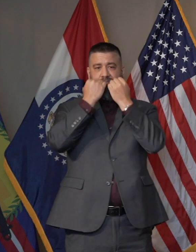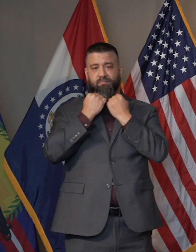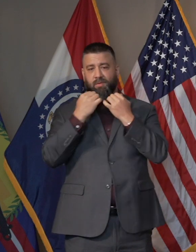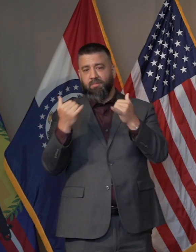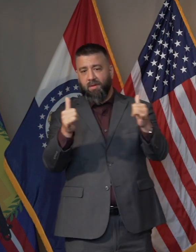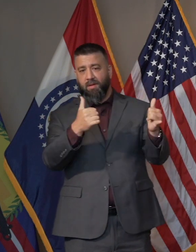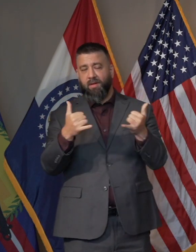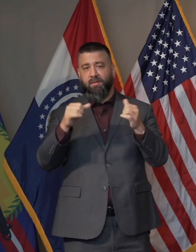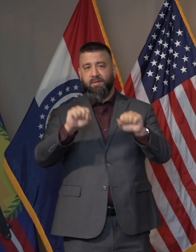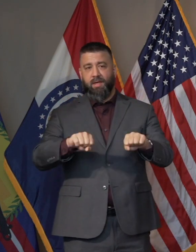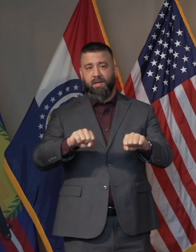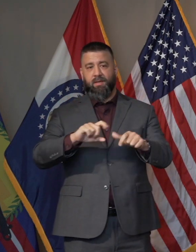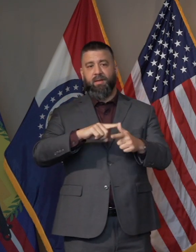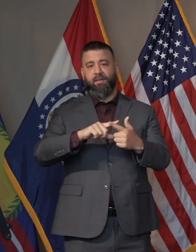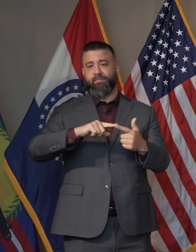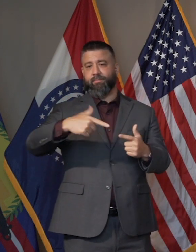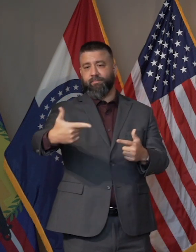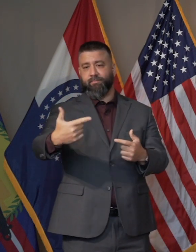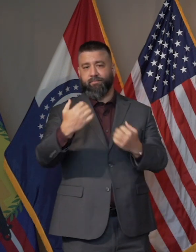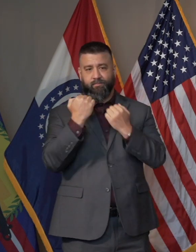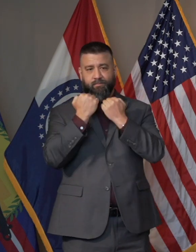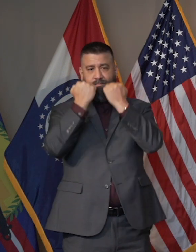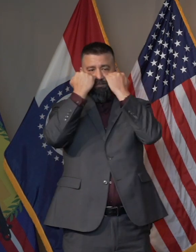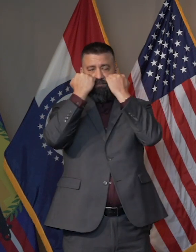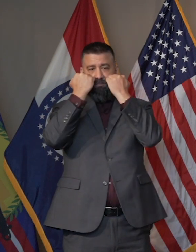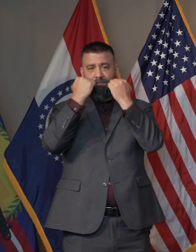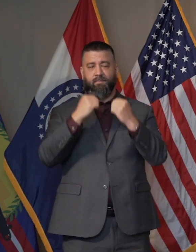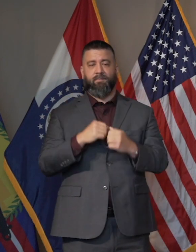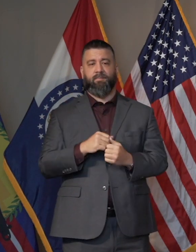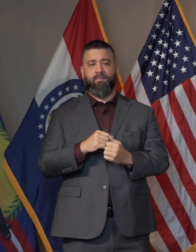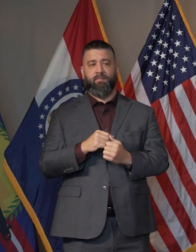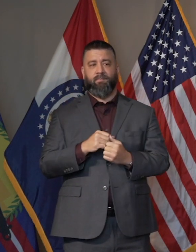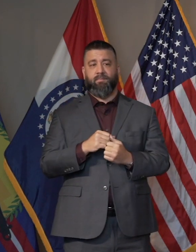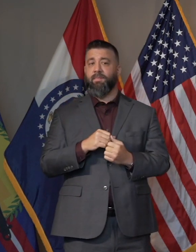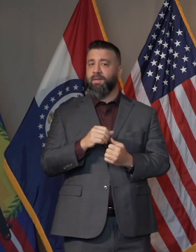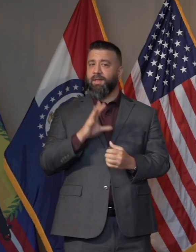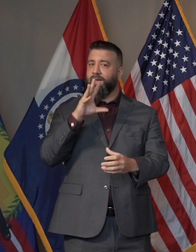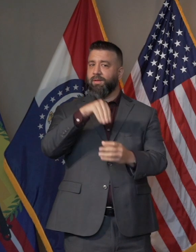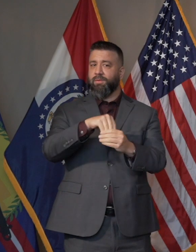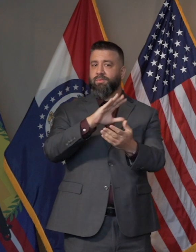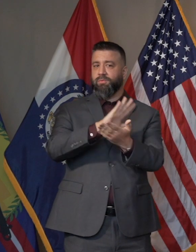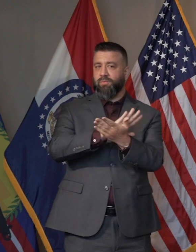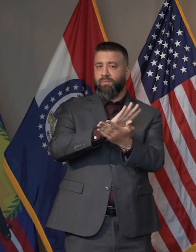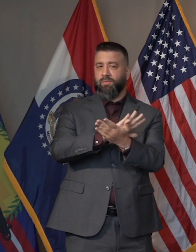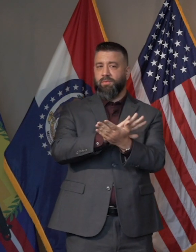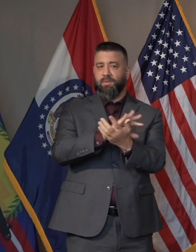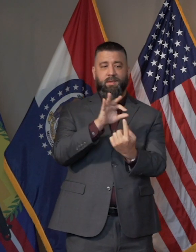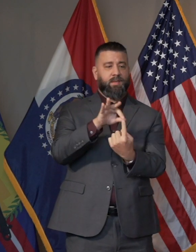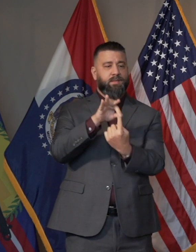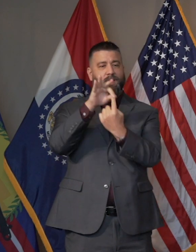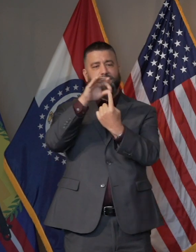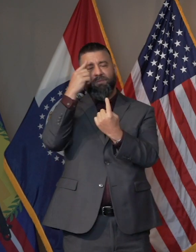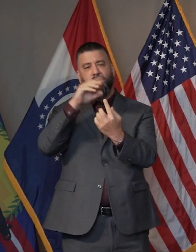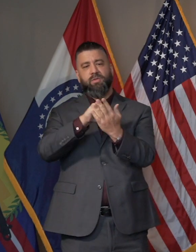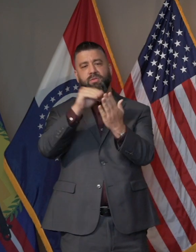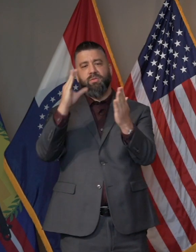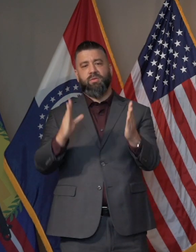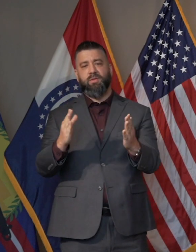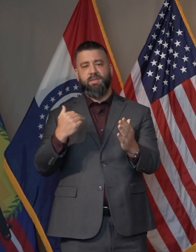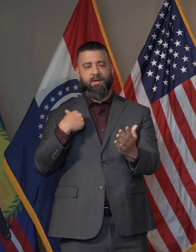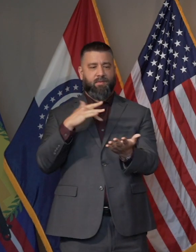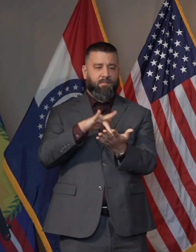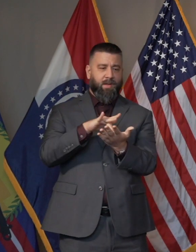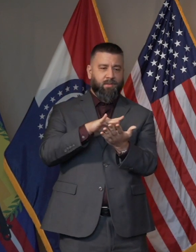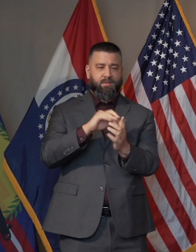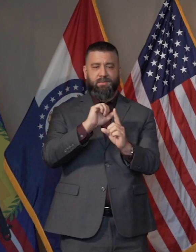in a school setting. Exceptions are made with students who have medical conditions, students in a PE class or a